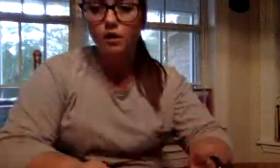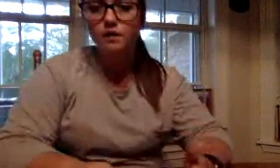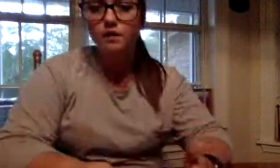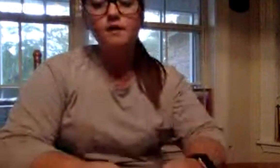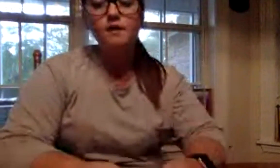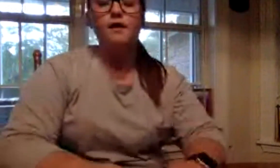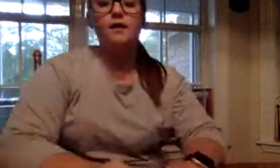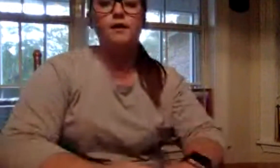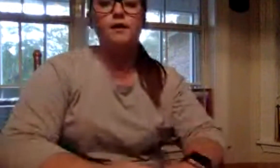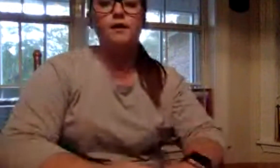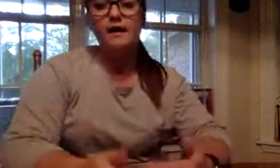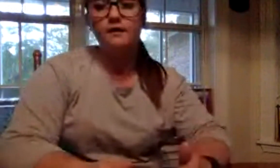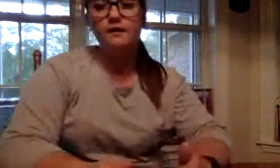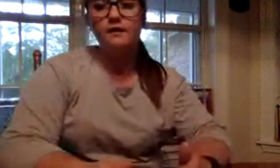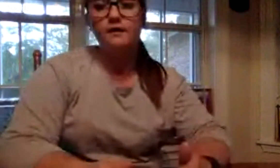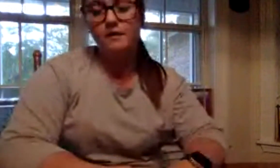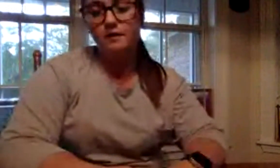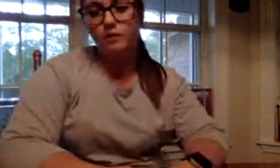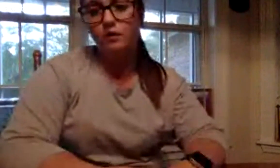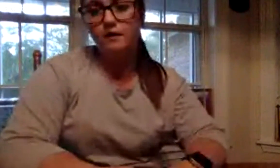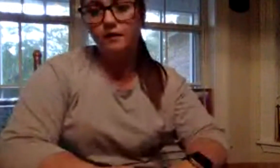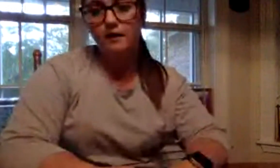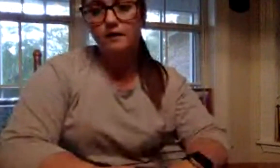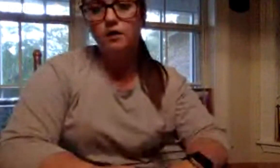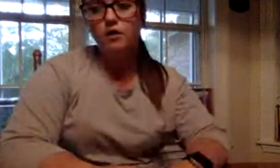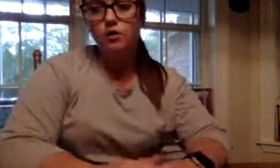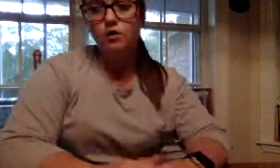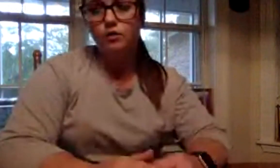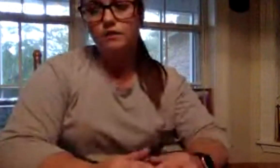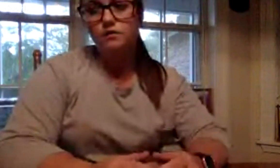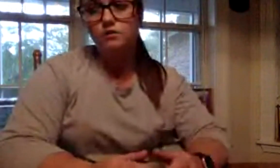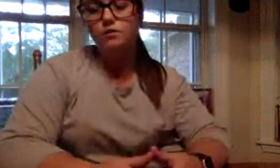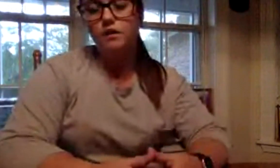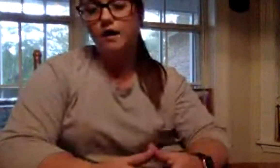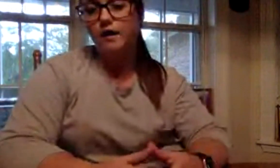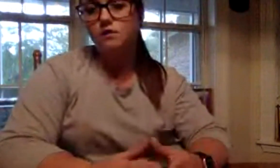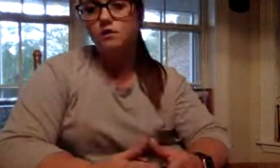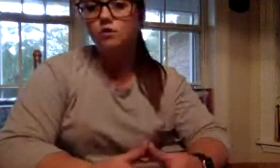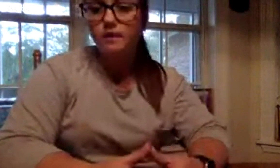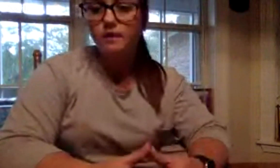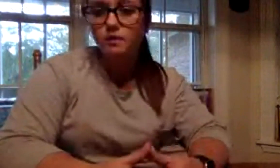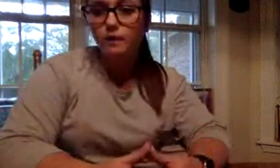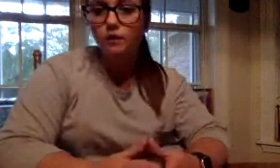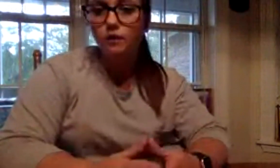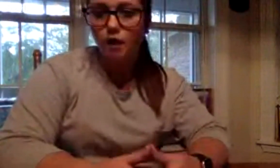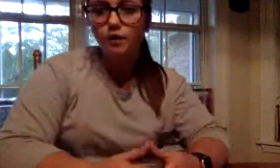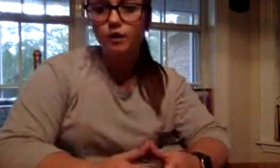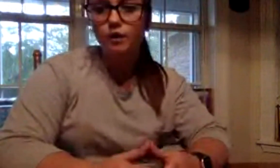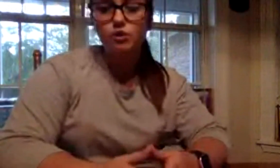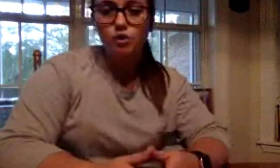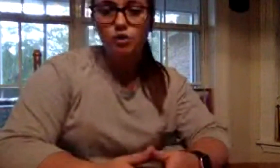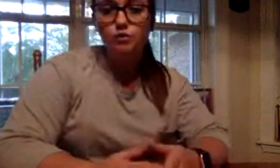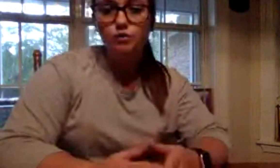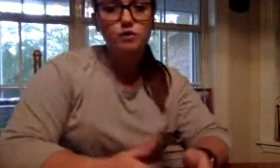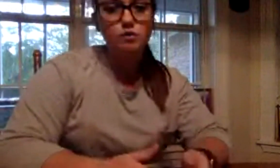protocol. I have clients at my current clinic who do not discriminate between water, juice,